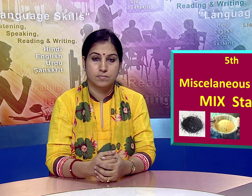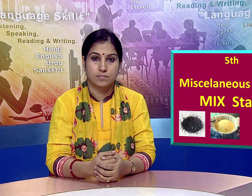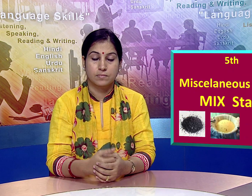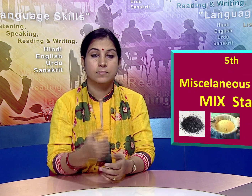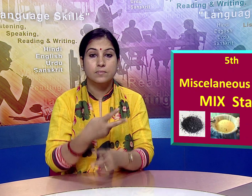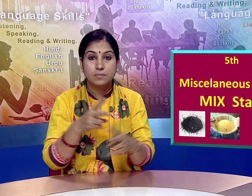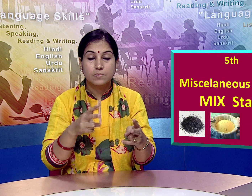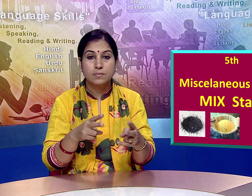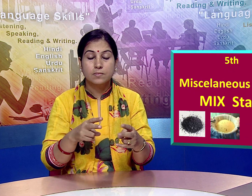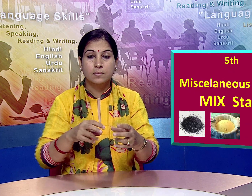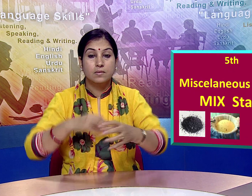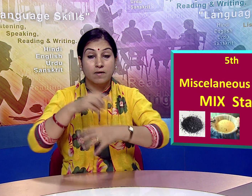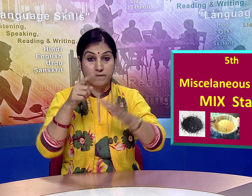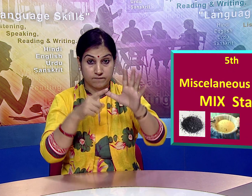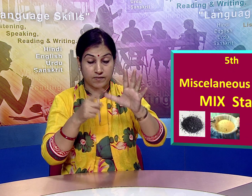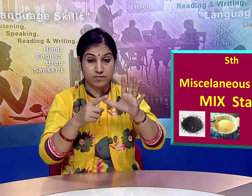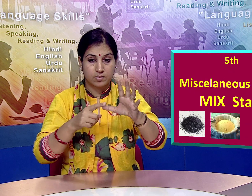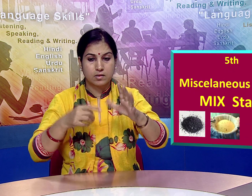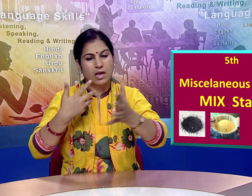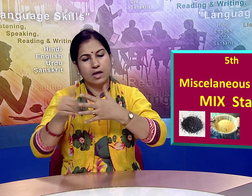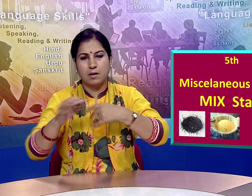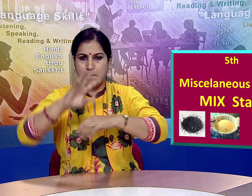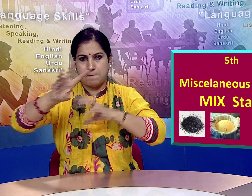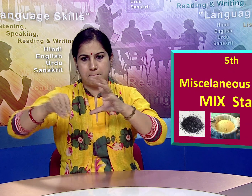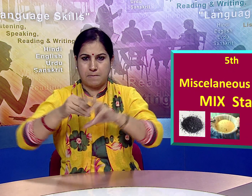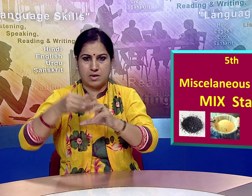Miscellaneous stains, fifth type of category.